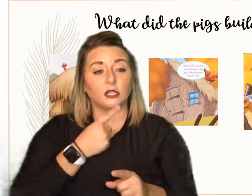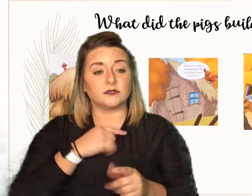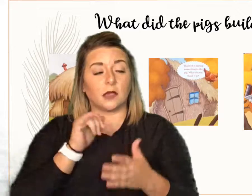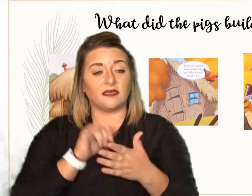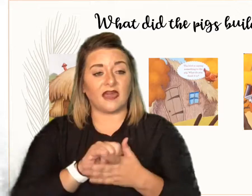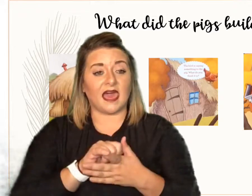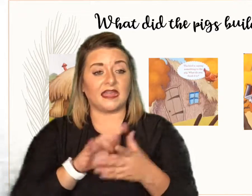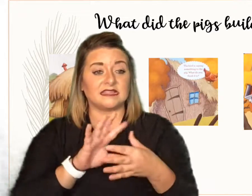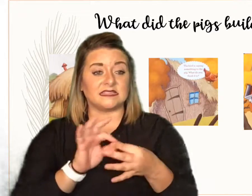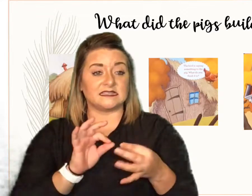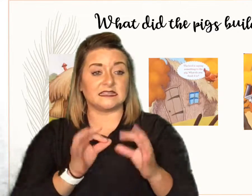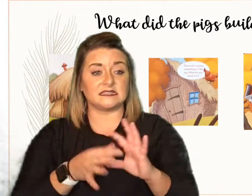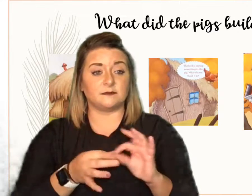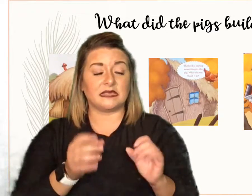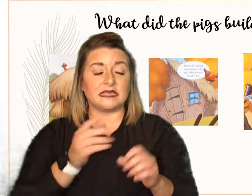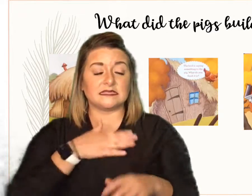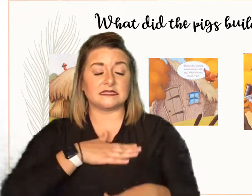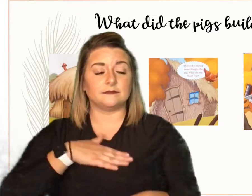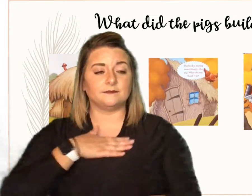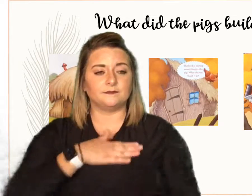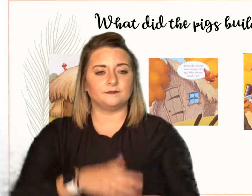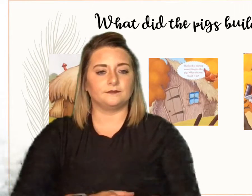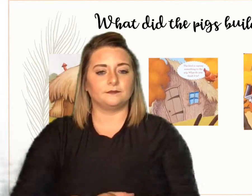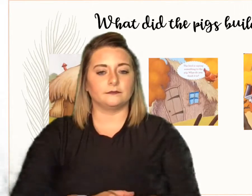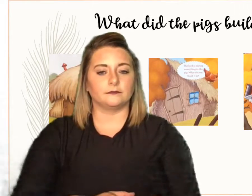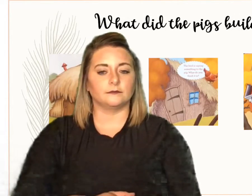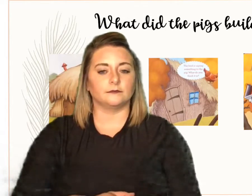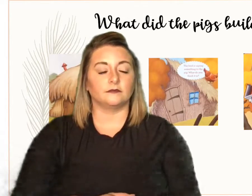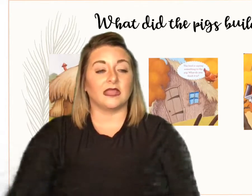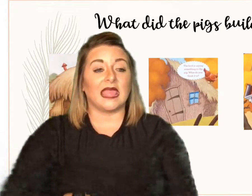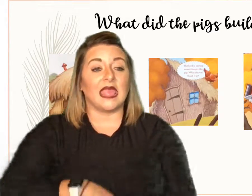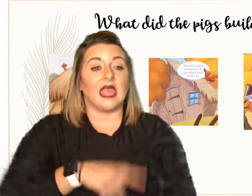Right, can you tell me that in a sentence, please?